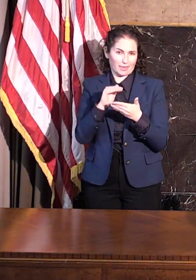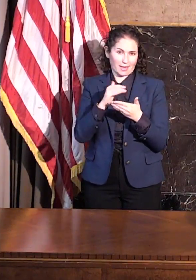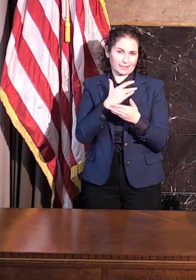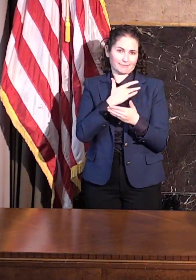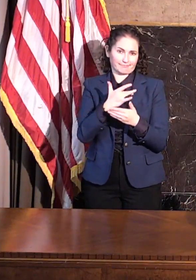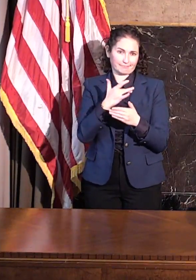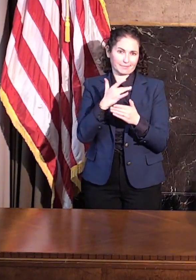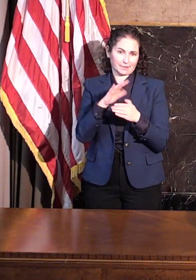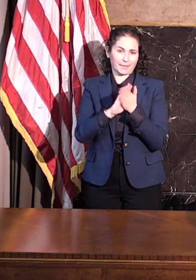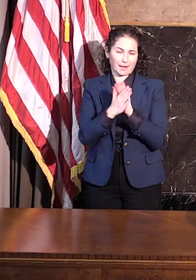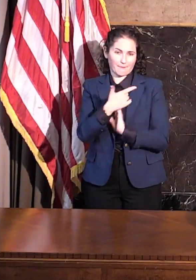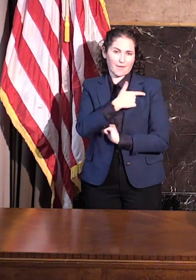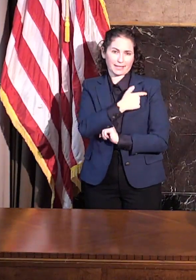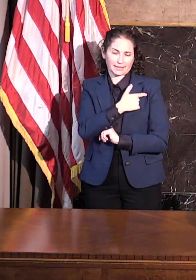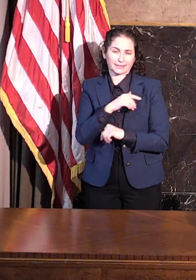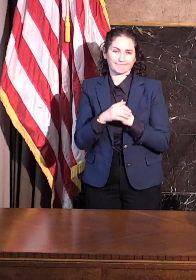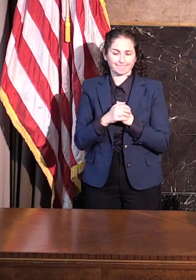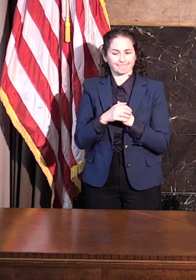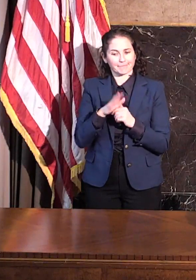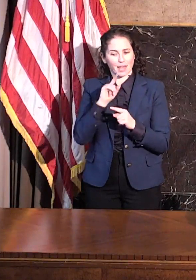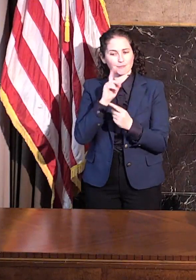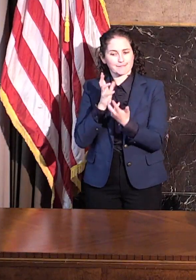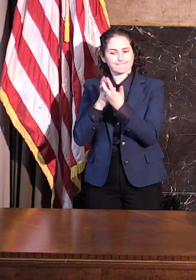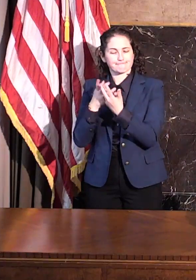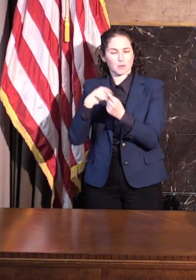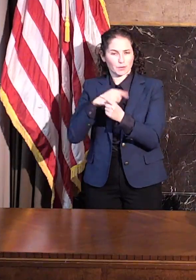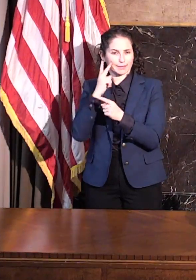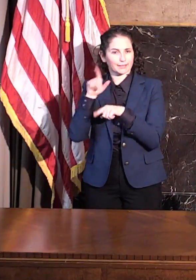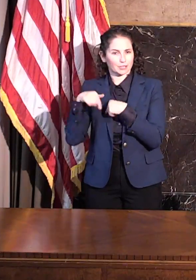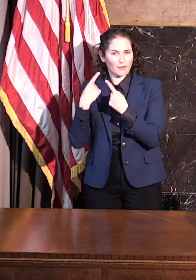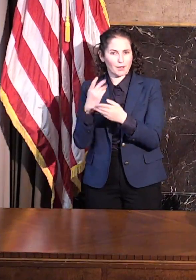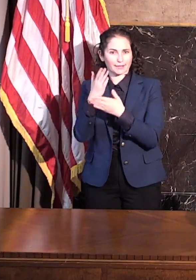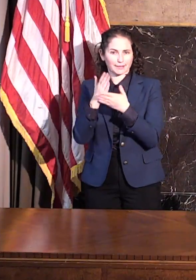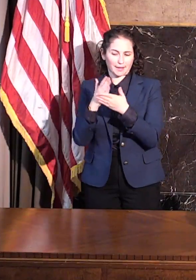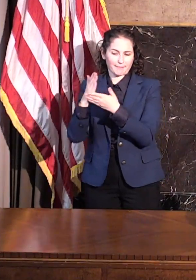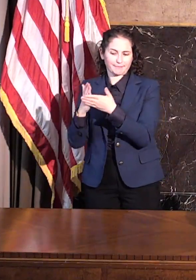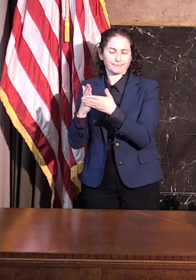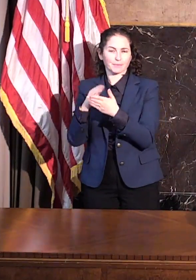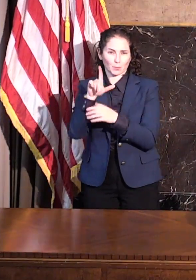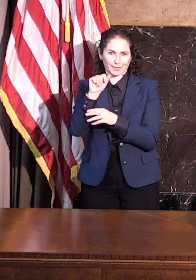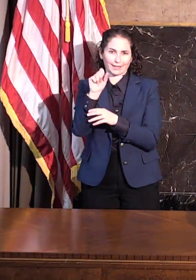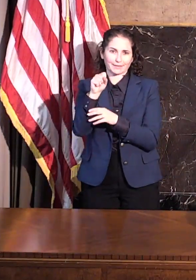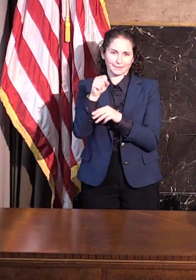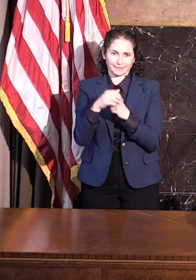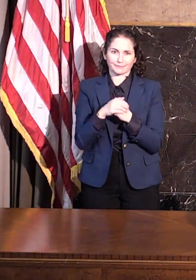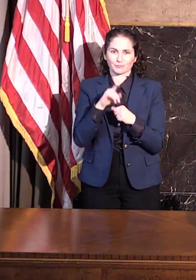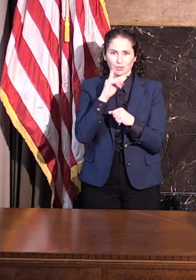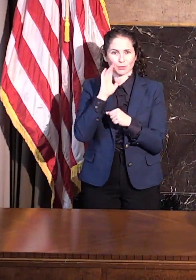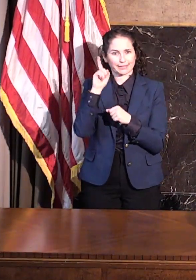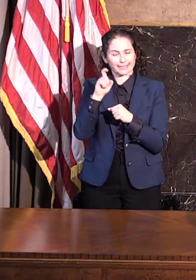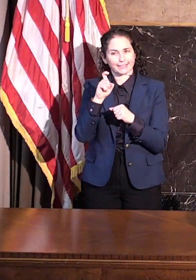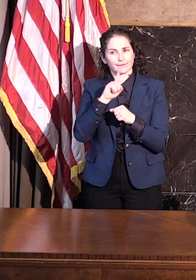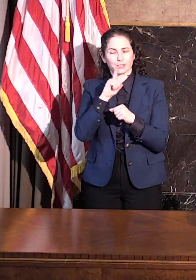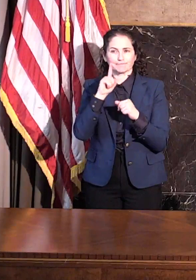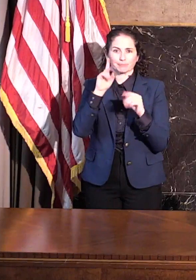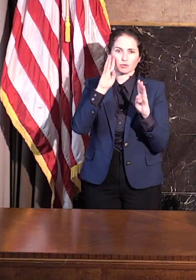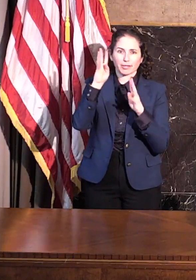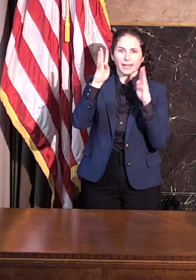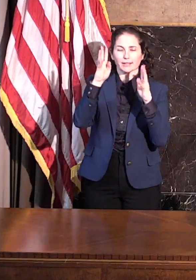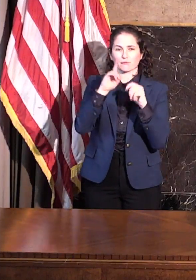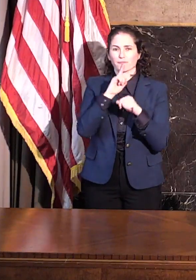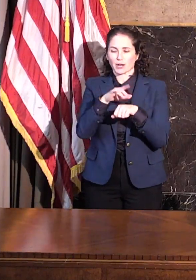study showing that to date, communities that are more vulnerable, as measured by the Social Vulnerability Index,